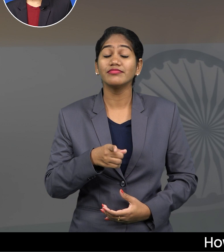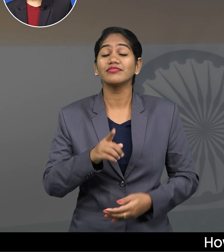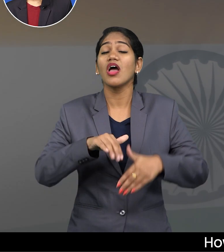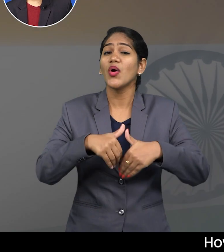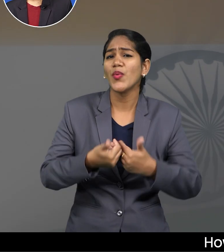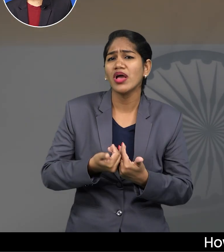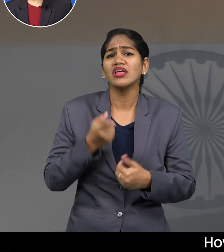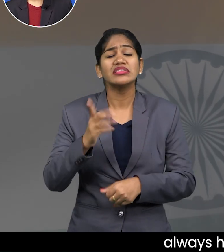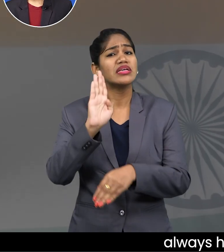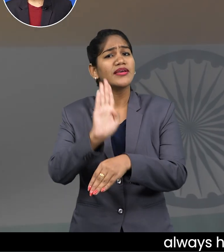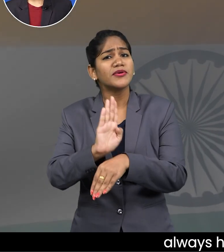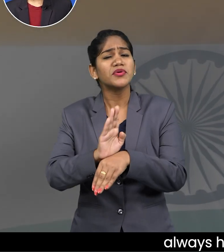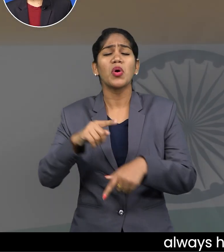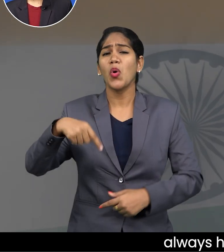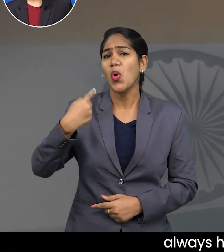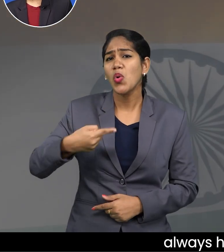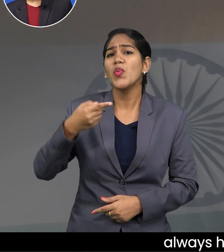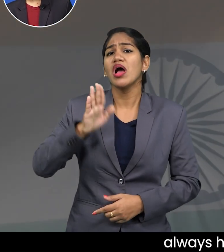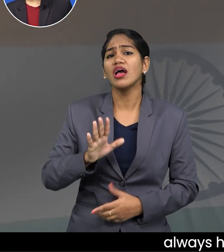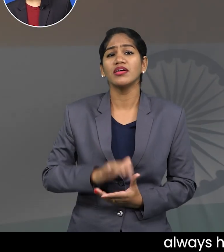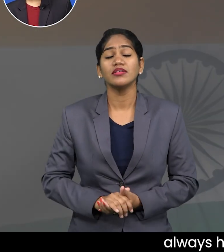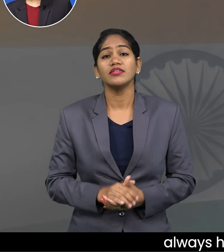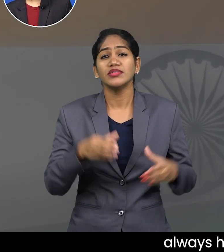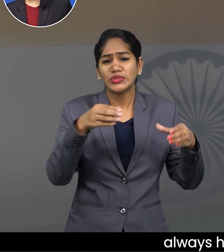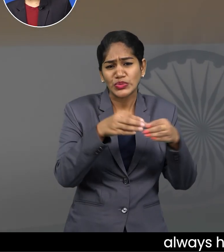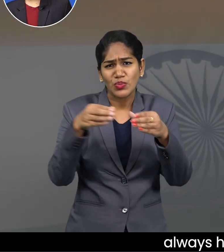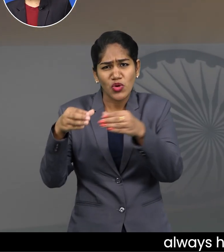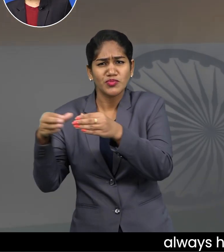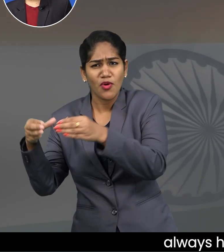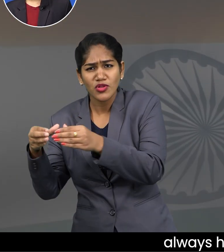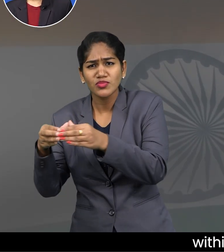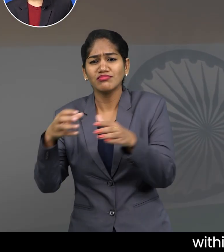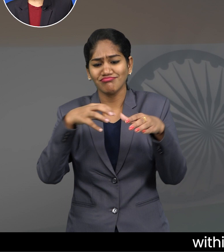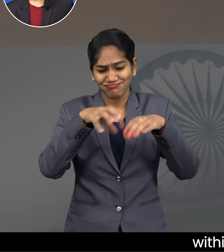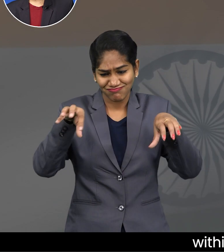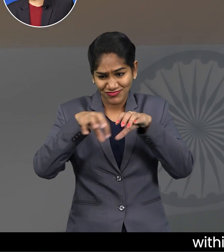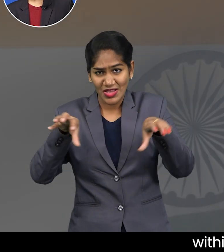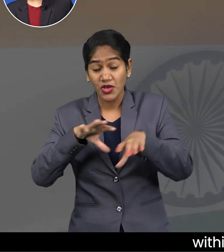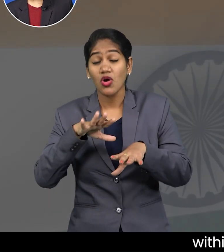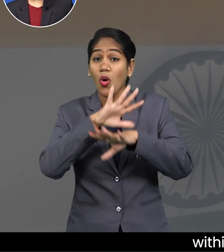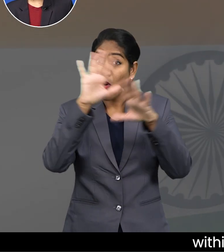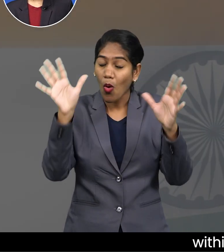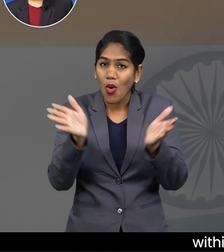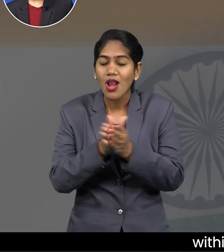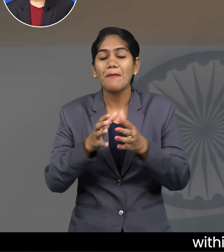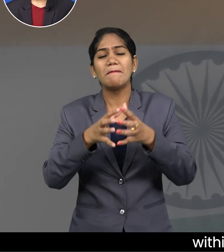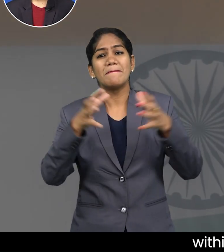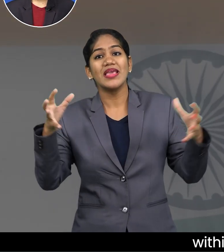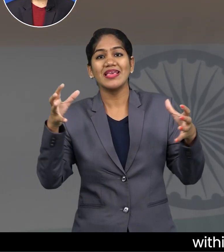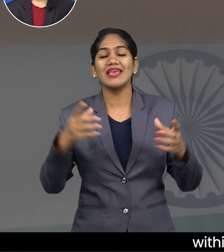However, Congress always had smaller subgroups within the larger party.